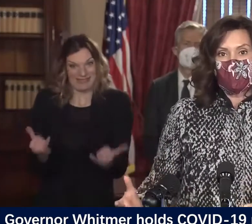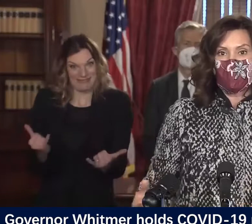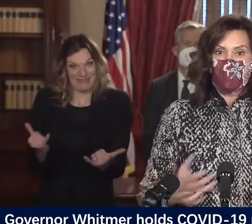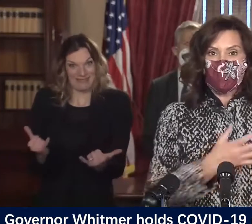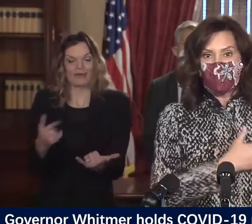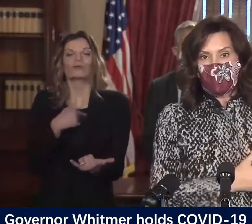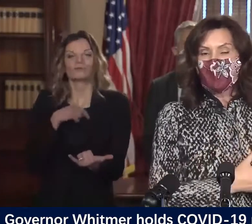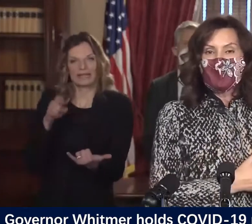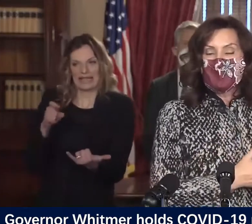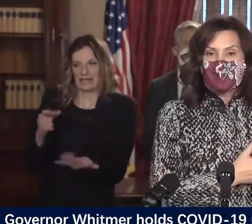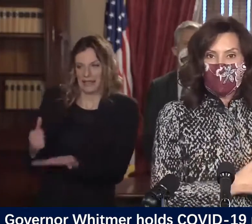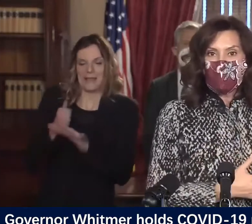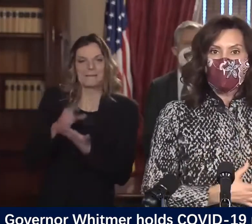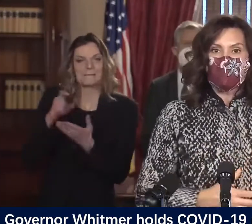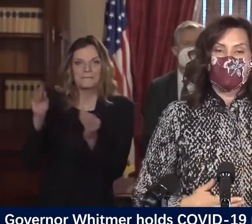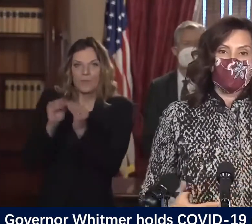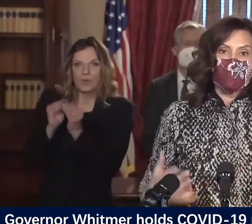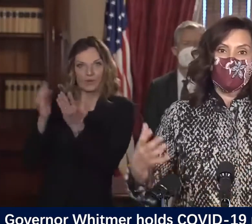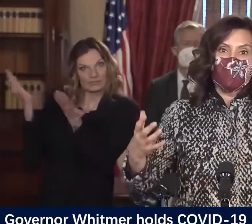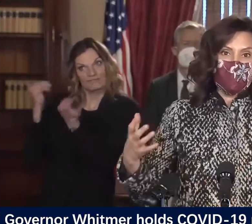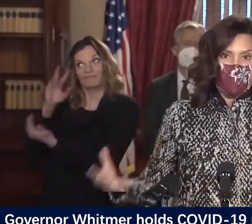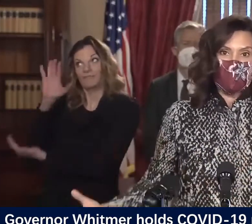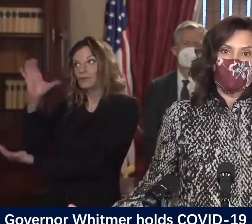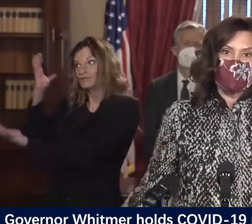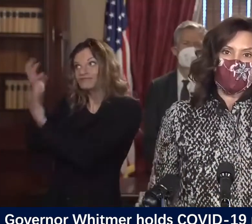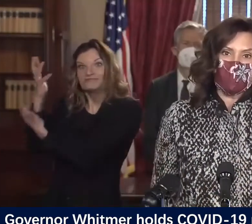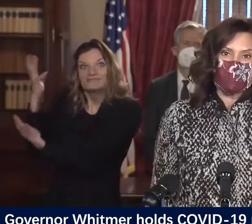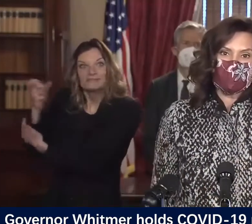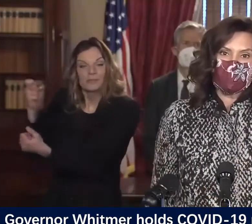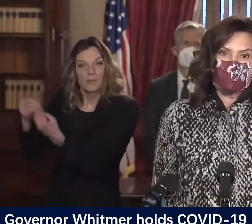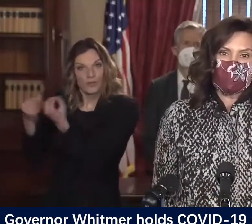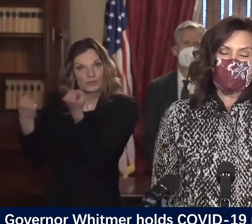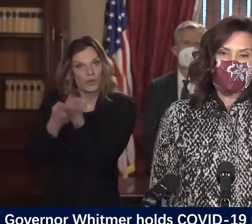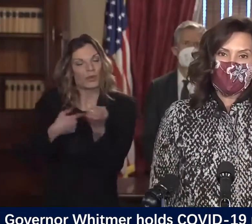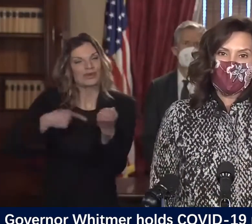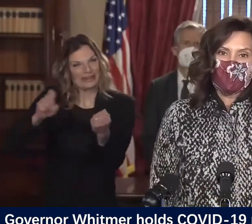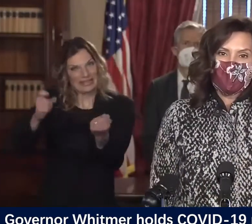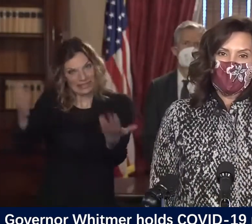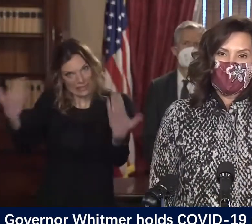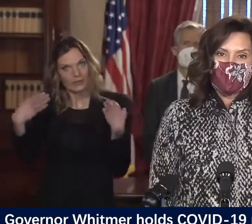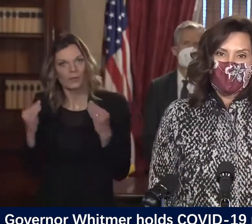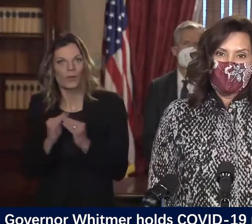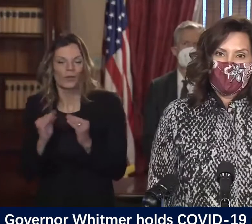Michigan legislature, from Congress, and from the people of Michigan.